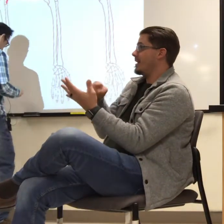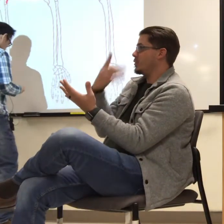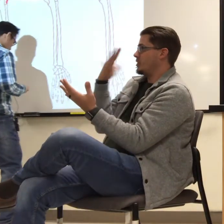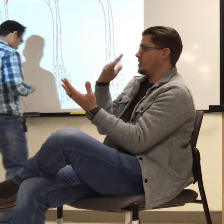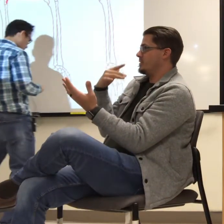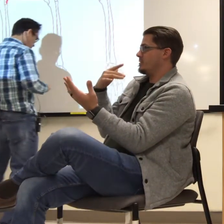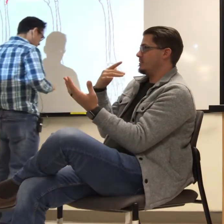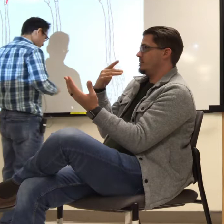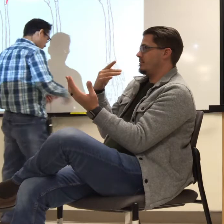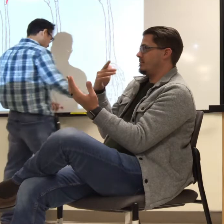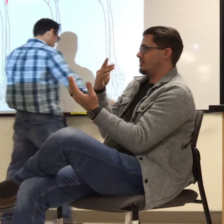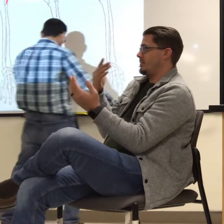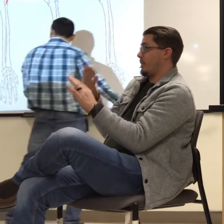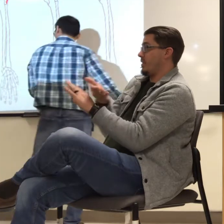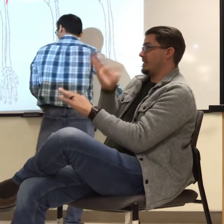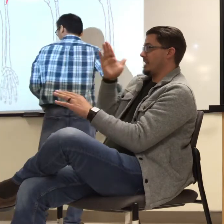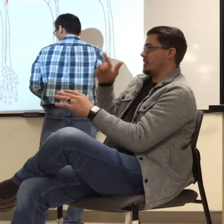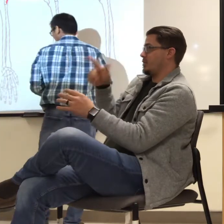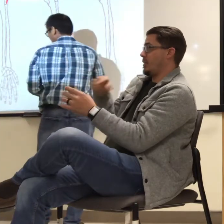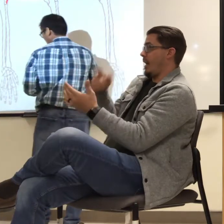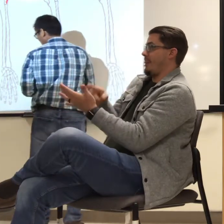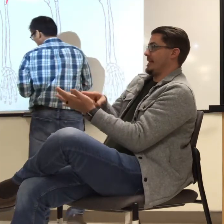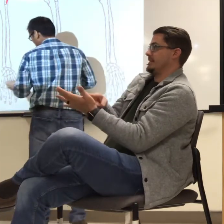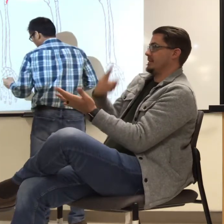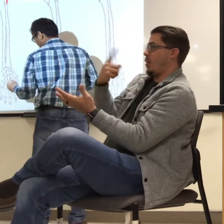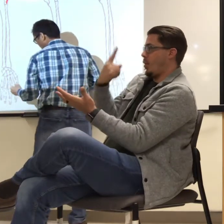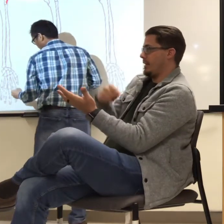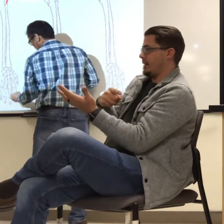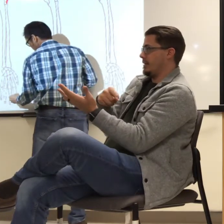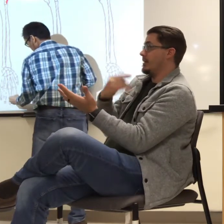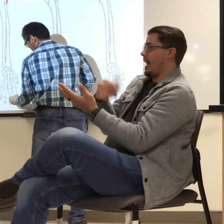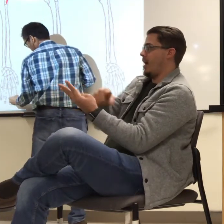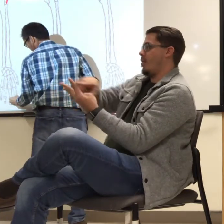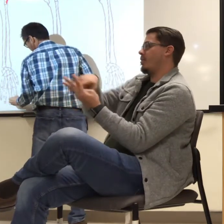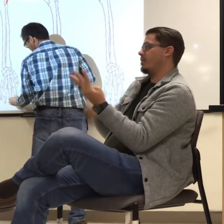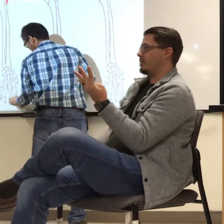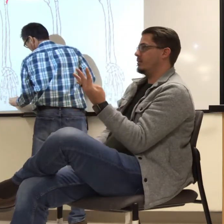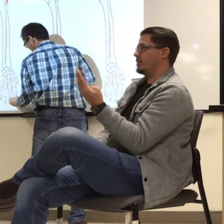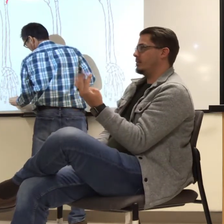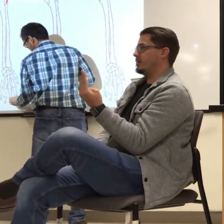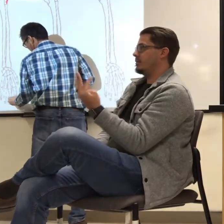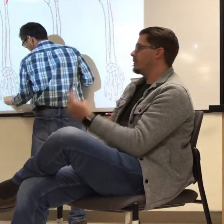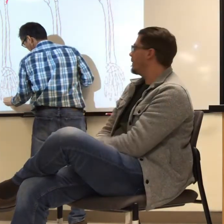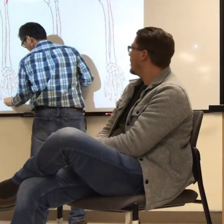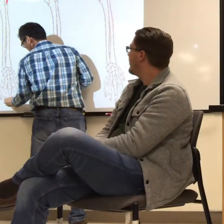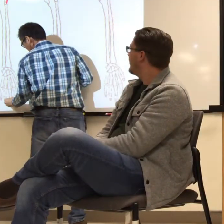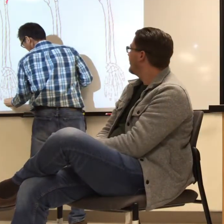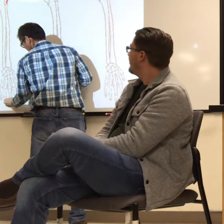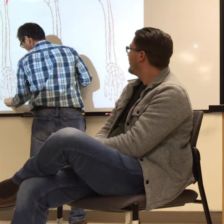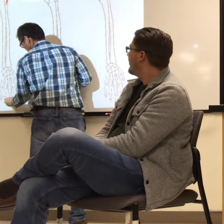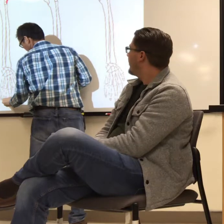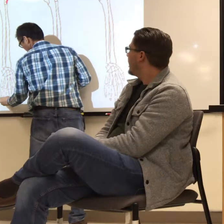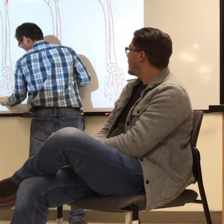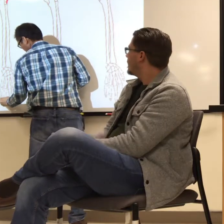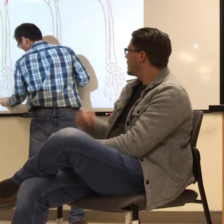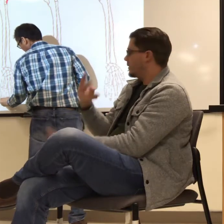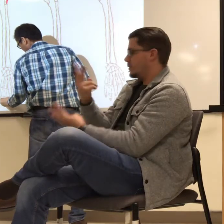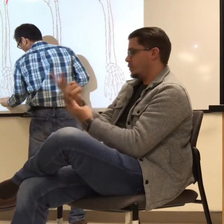and it's going to insert way down here on the distal phalanges. Here's 2, here's